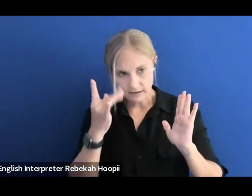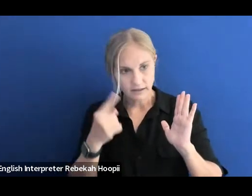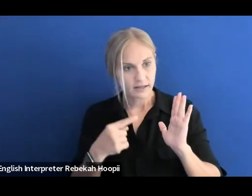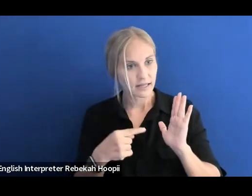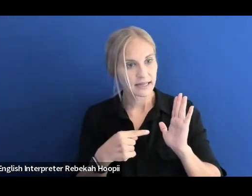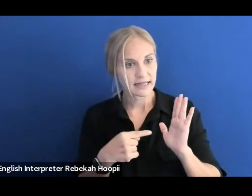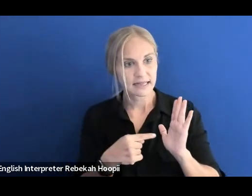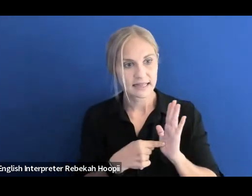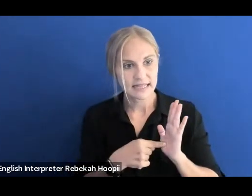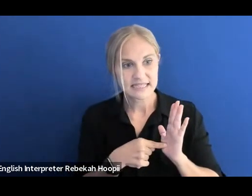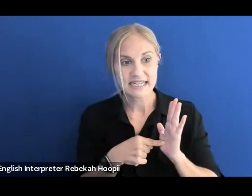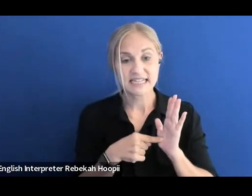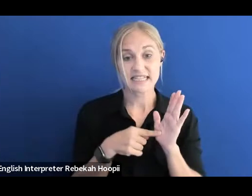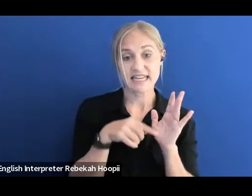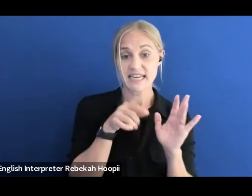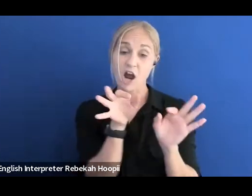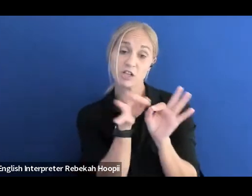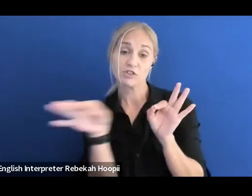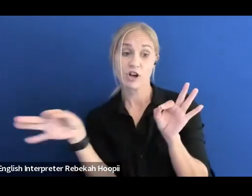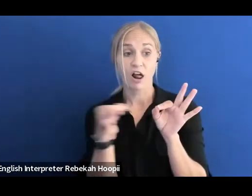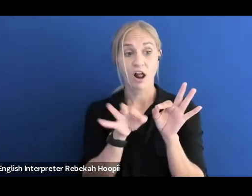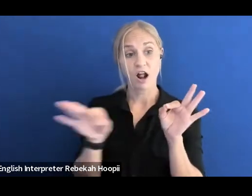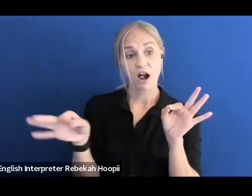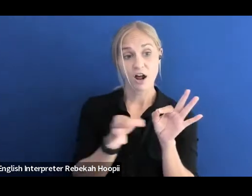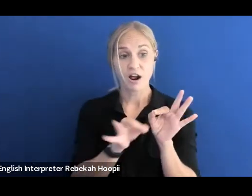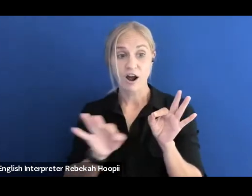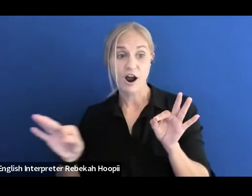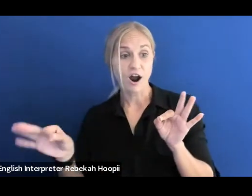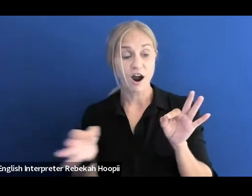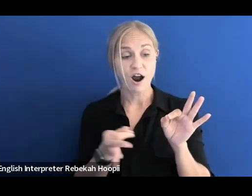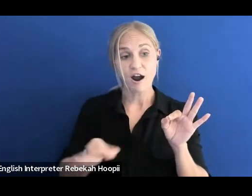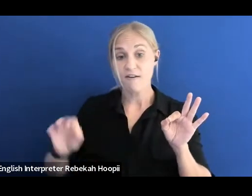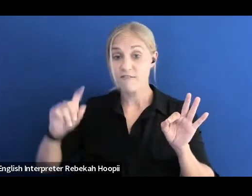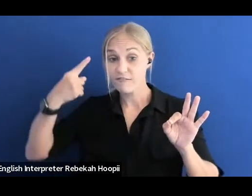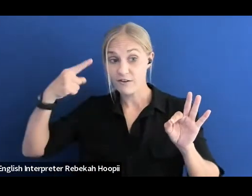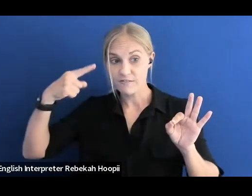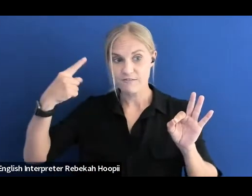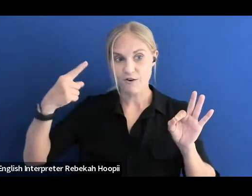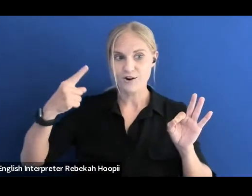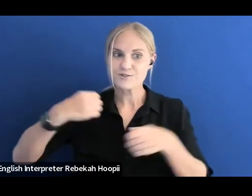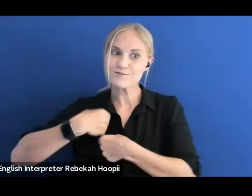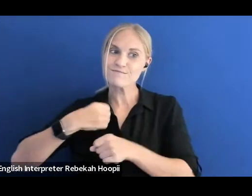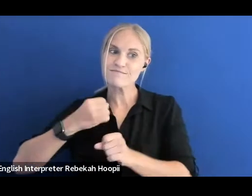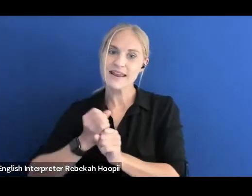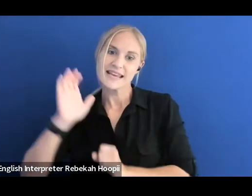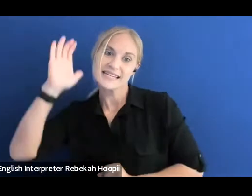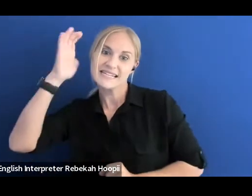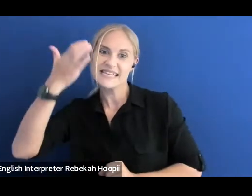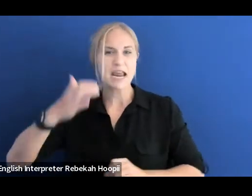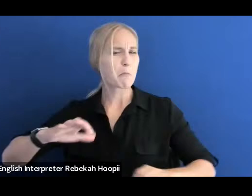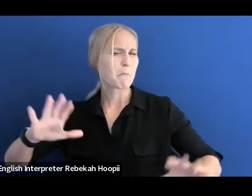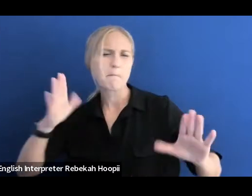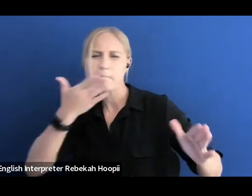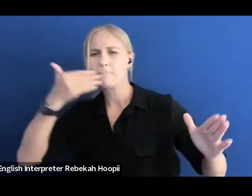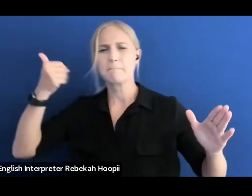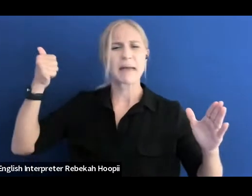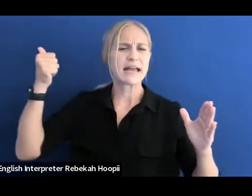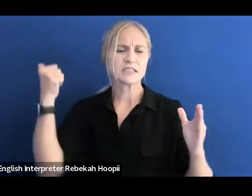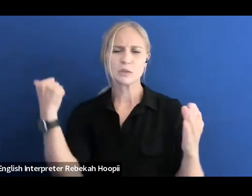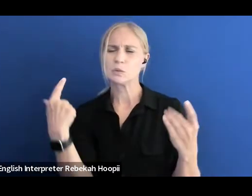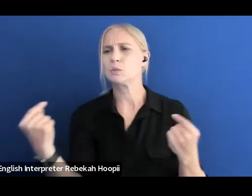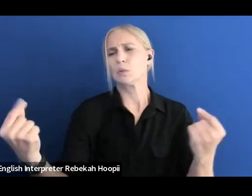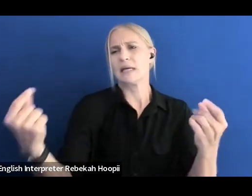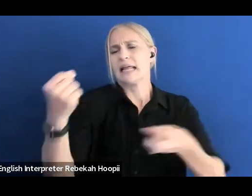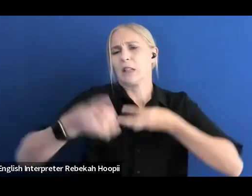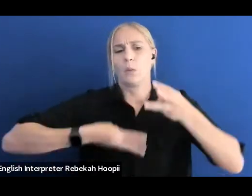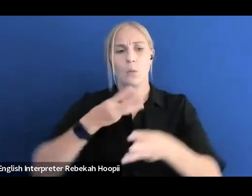this is articulation all geared to making it seem like the greatest thing in the world. Well, it's not. You know,